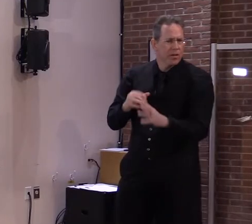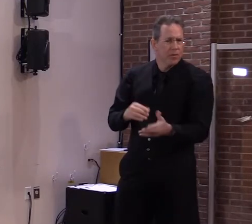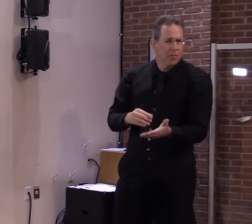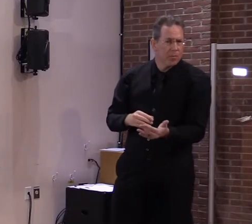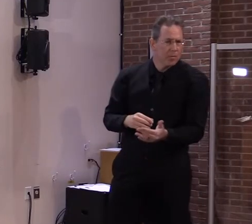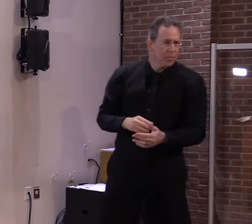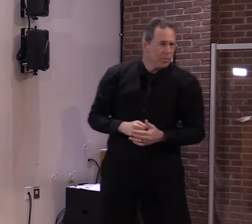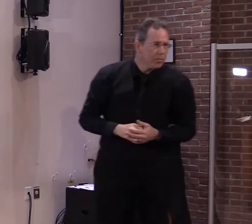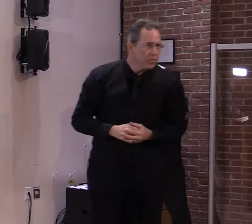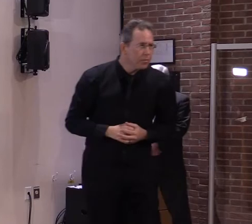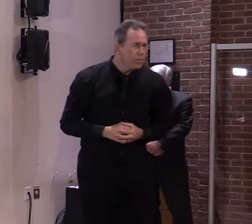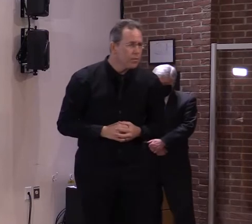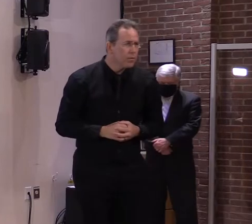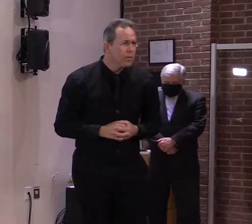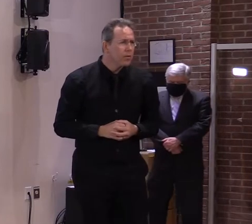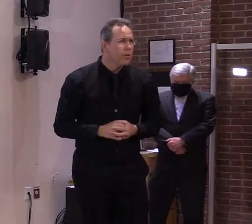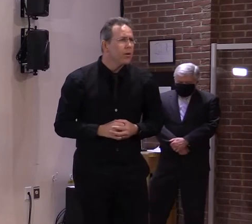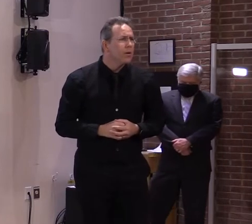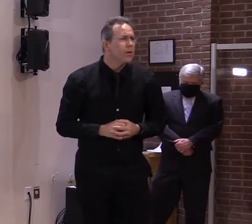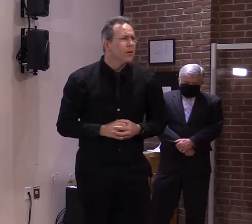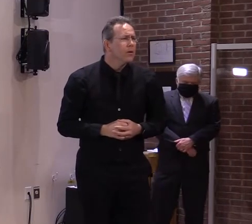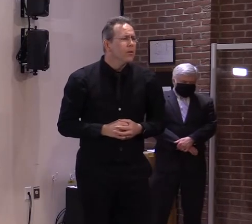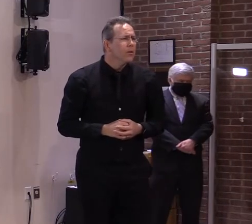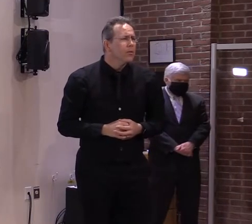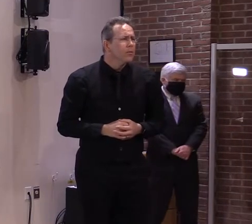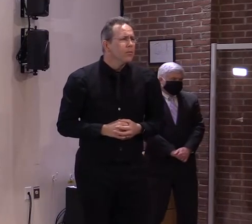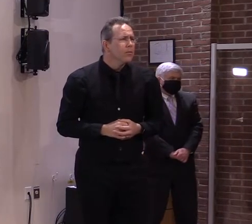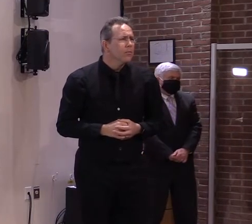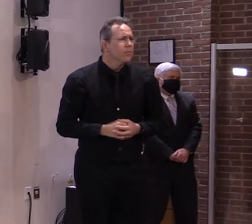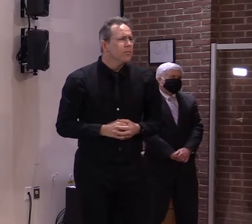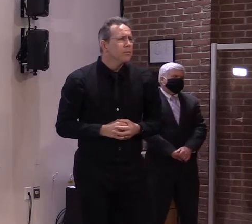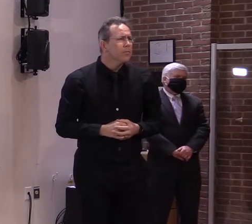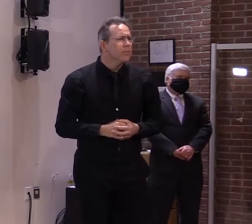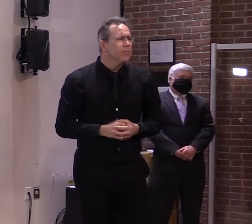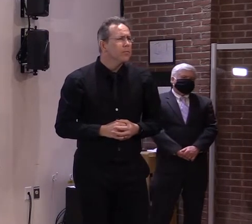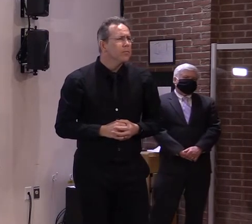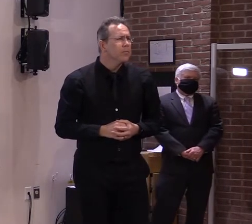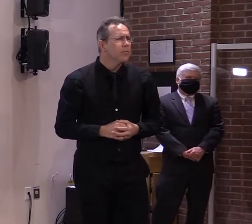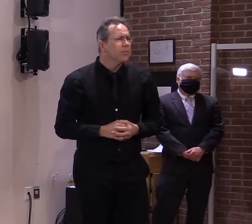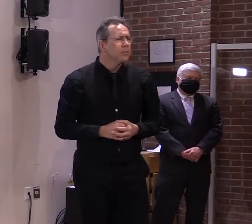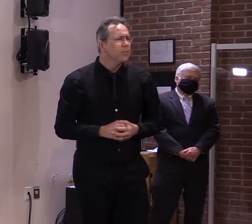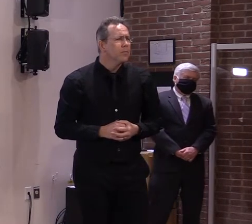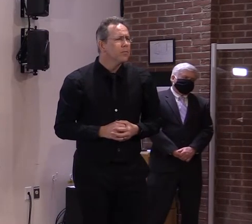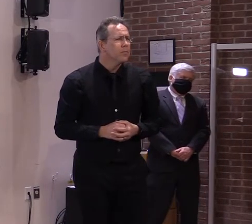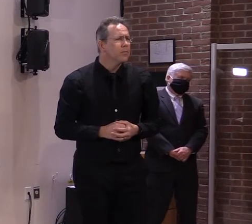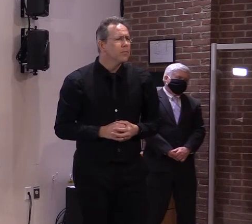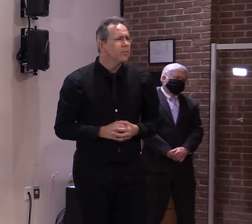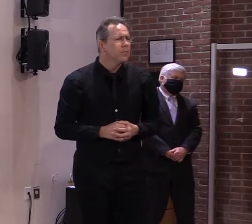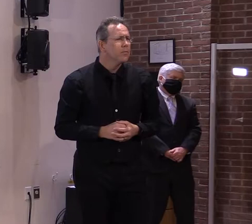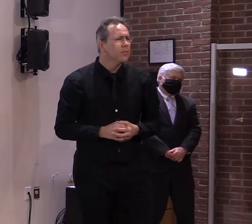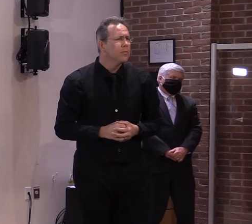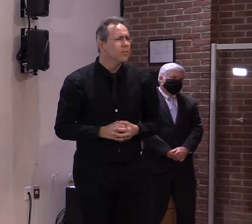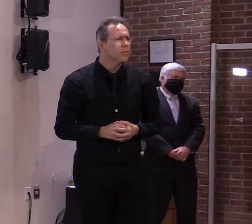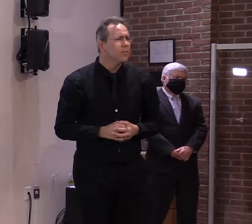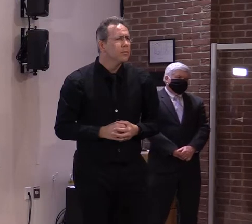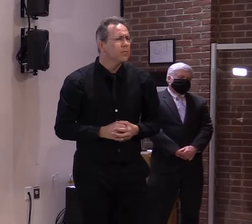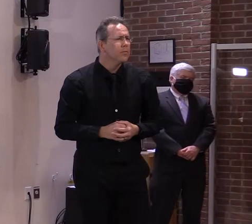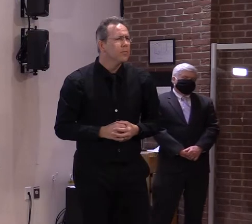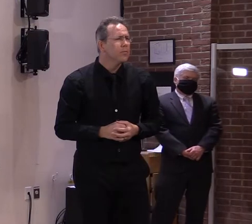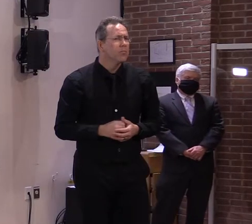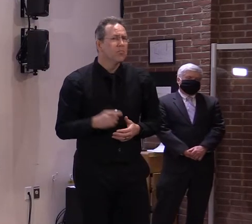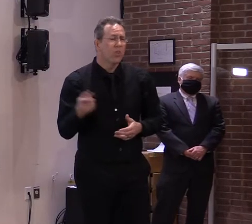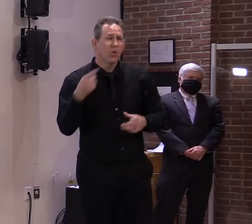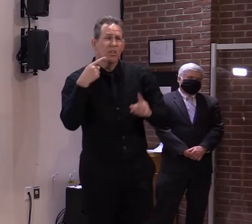You couldn't have, if the space is limited, it wouldn't really matter if people were vaccinated or